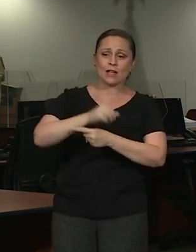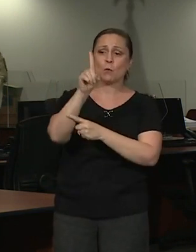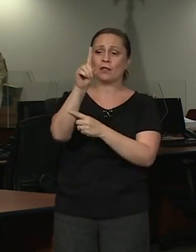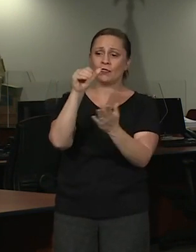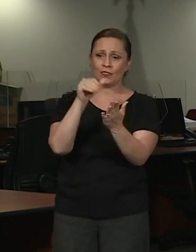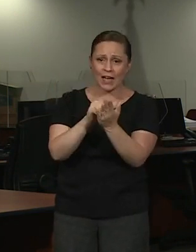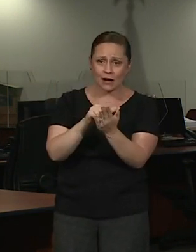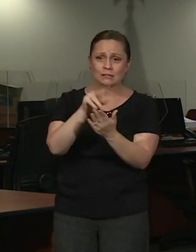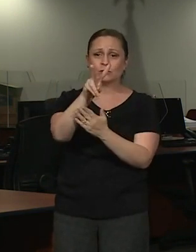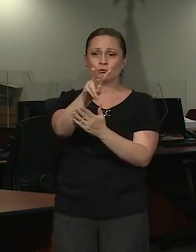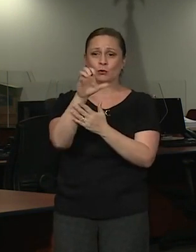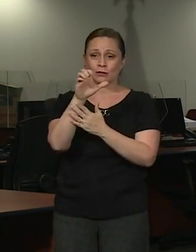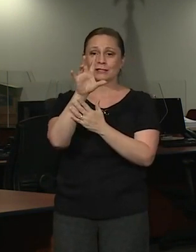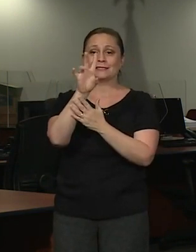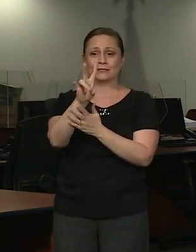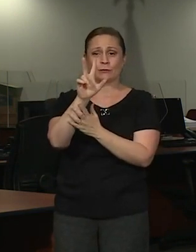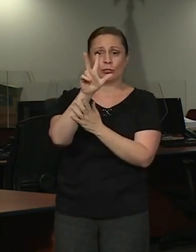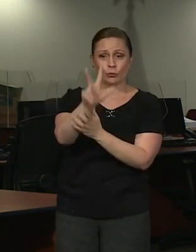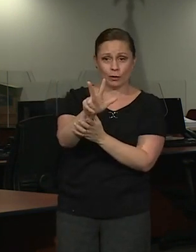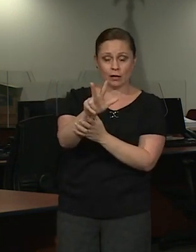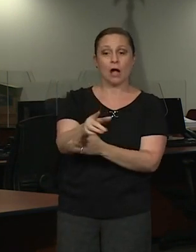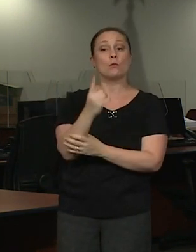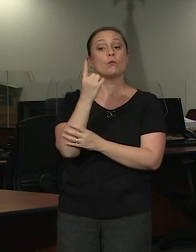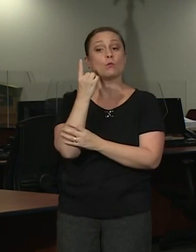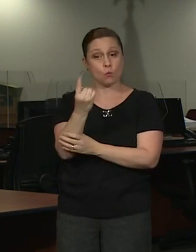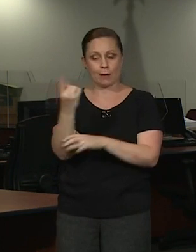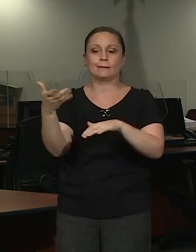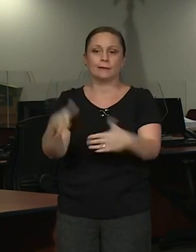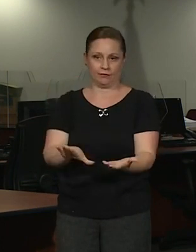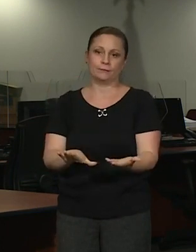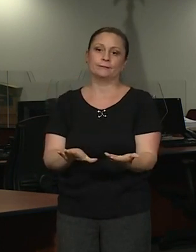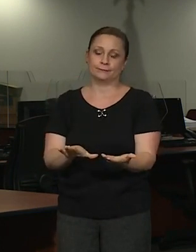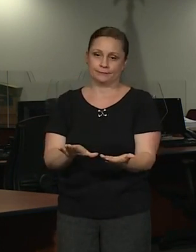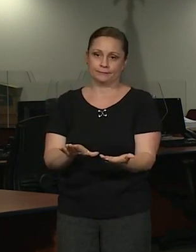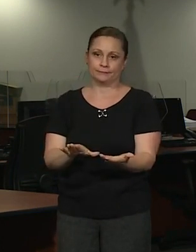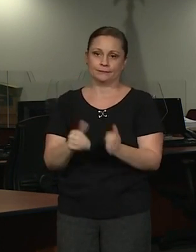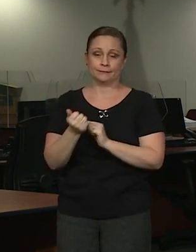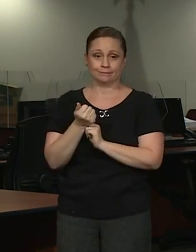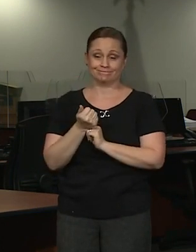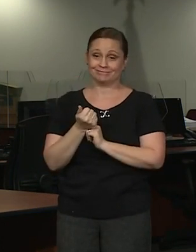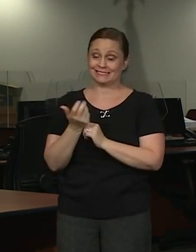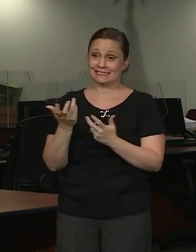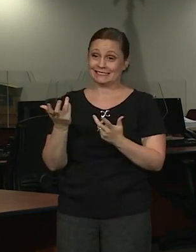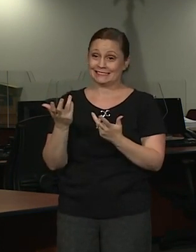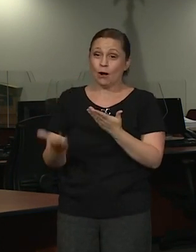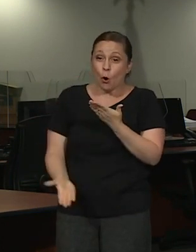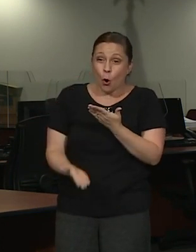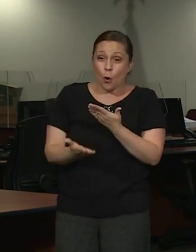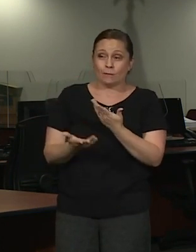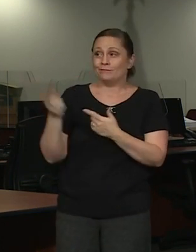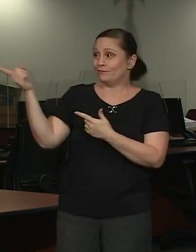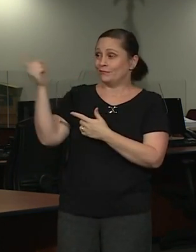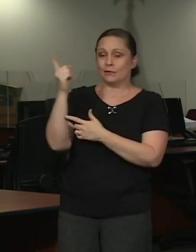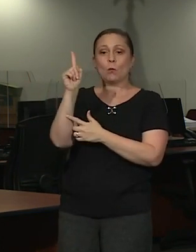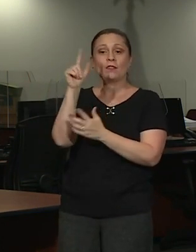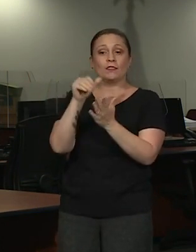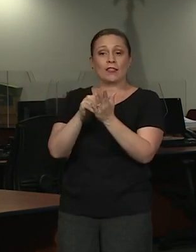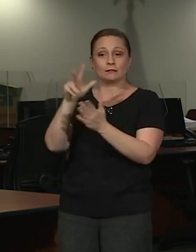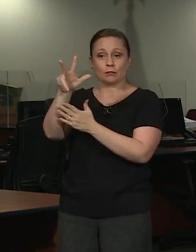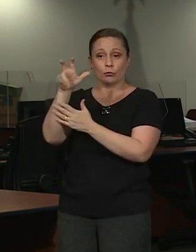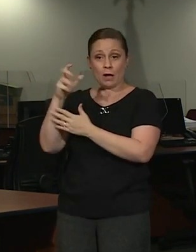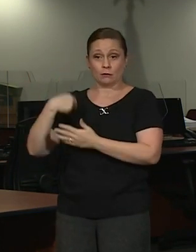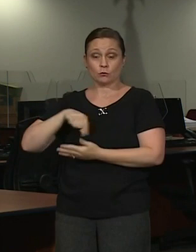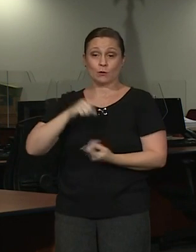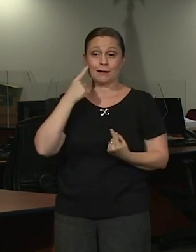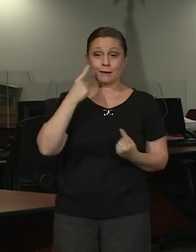1,273, and one additional confirmed death. This is only a few cases shy of the nearly 1,300 confirmed cases we